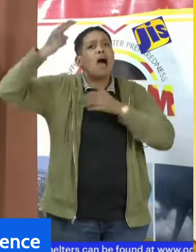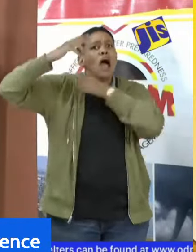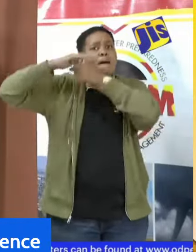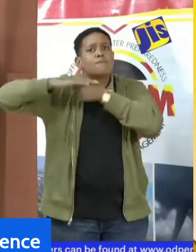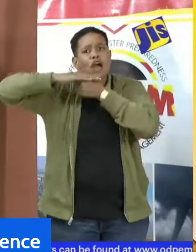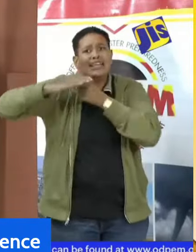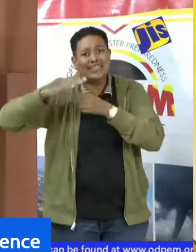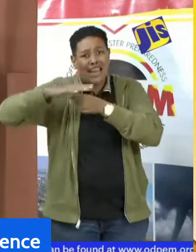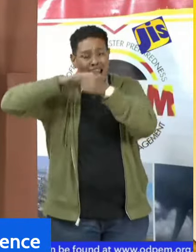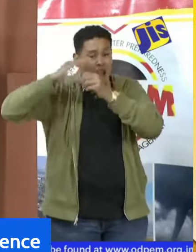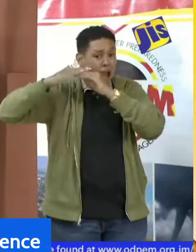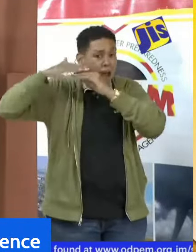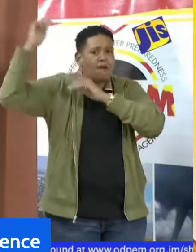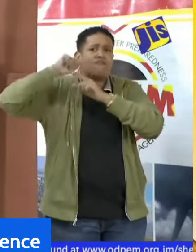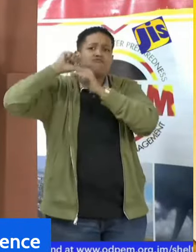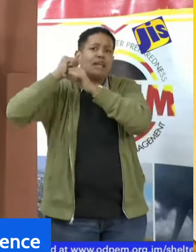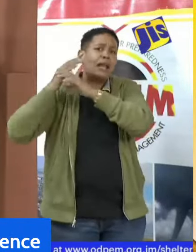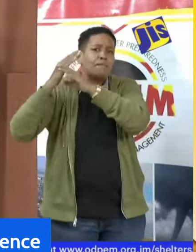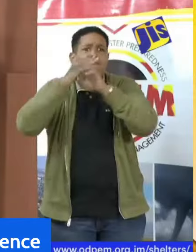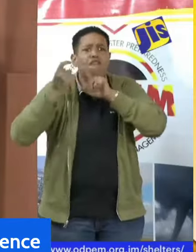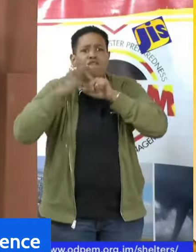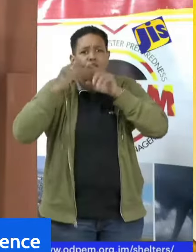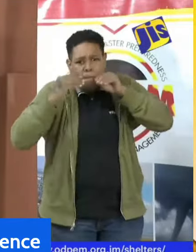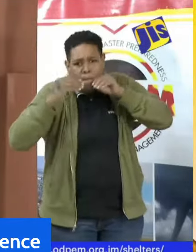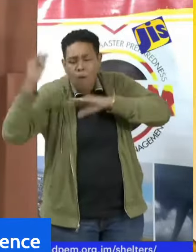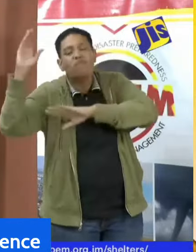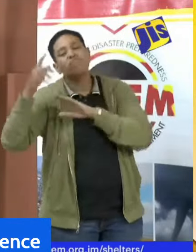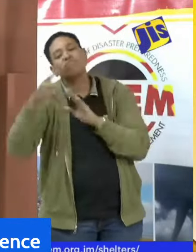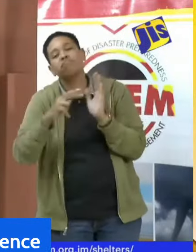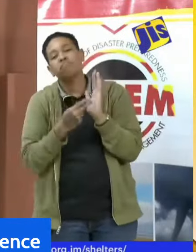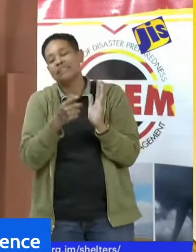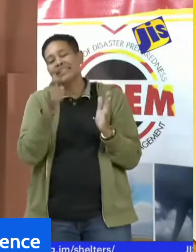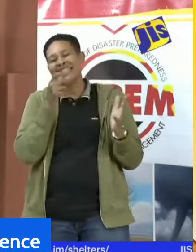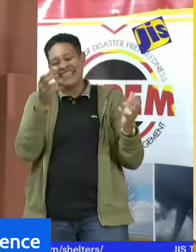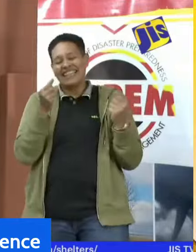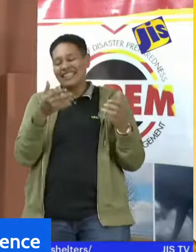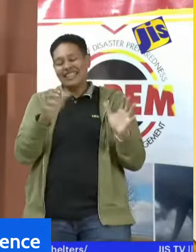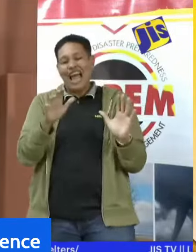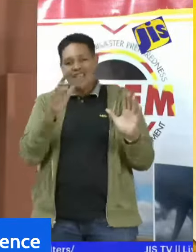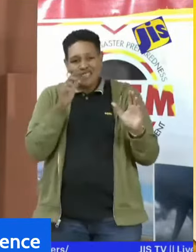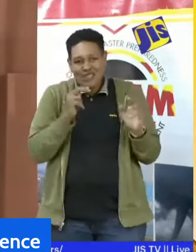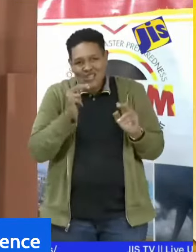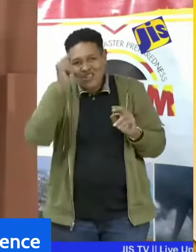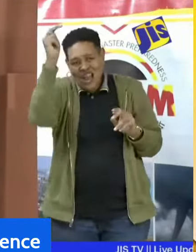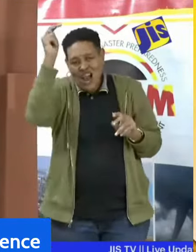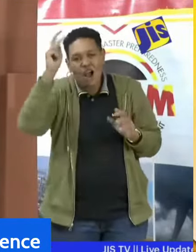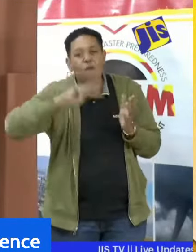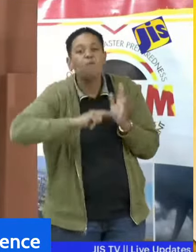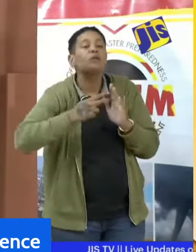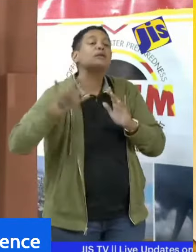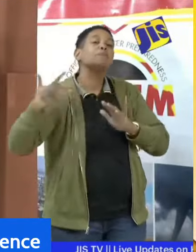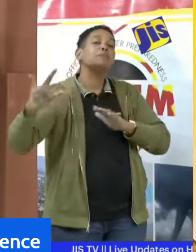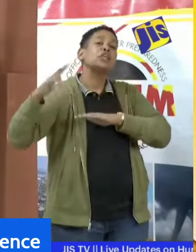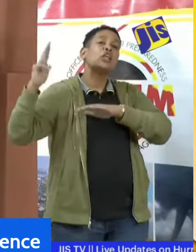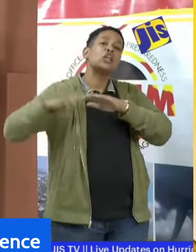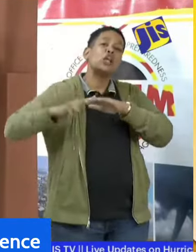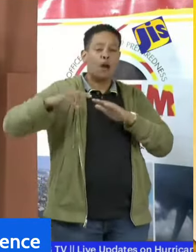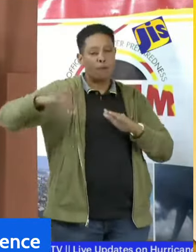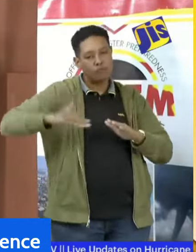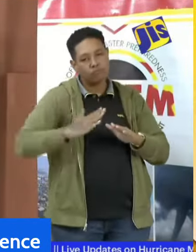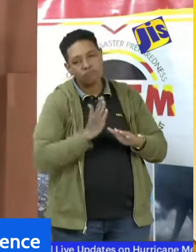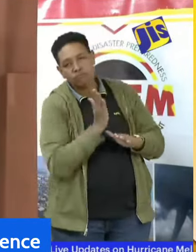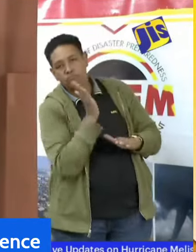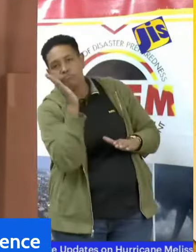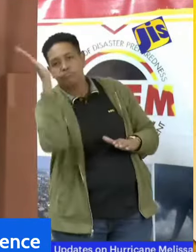areas above it that are preventing it from moving, then it doesn't get a chance to move northward, which would be the normal recurvature that